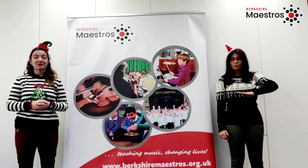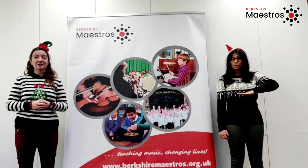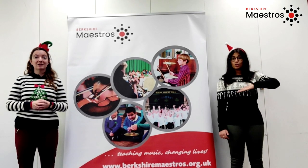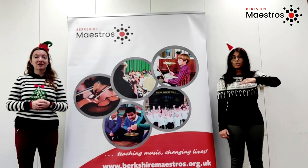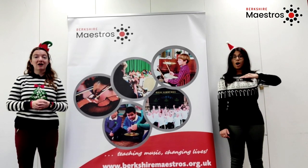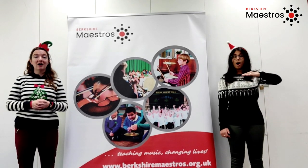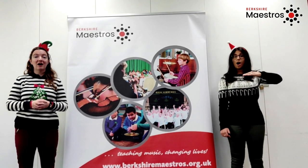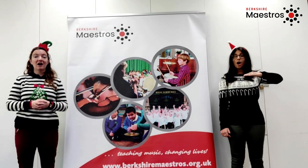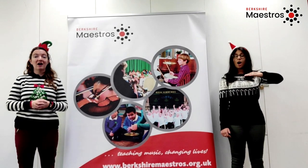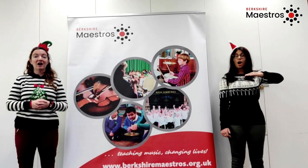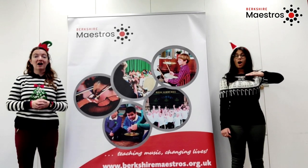stood